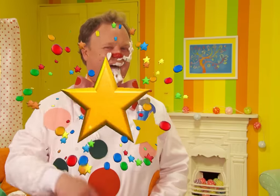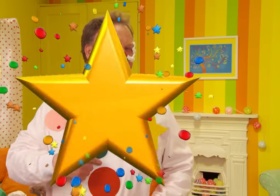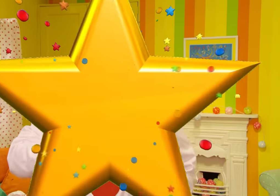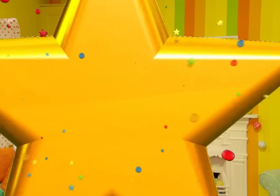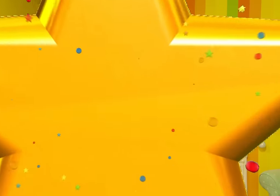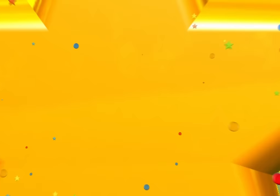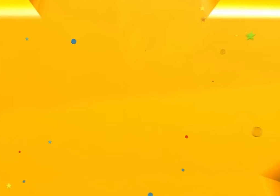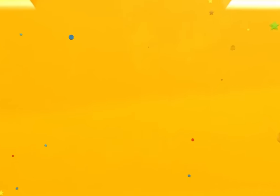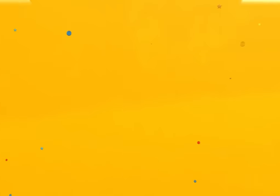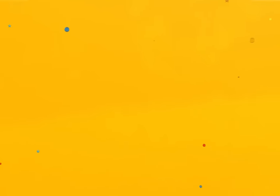I know.